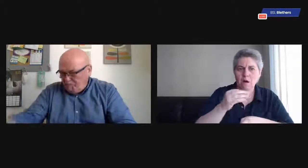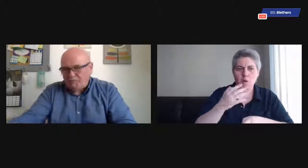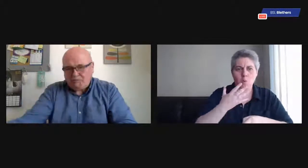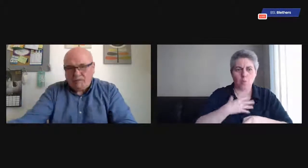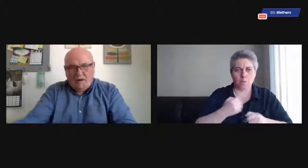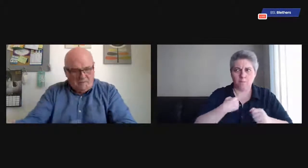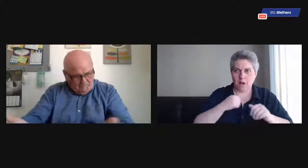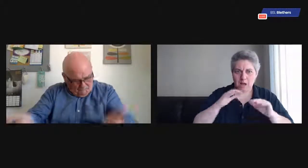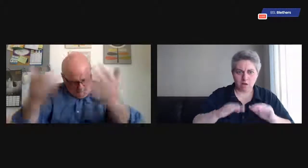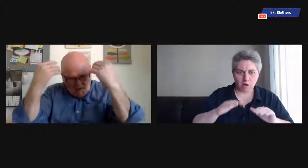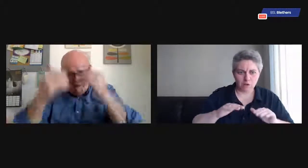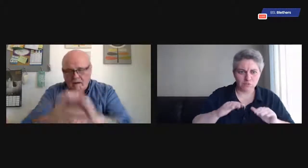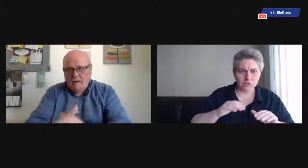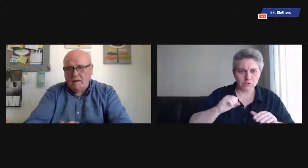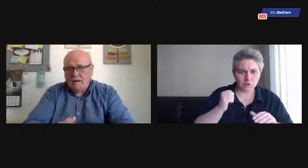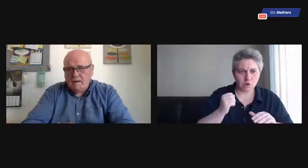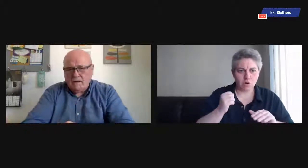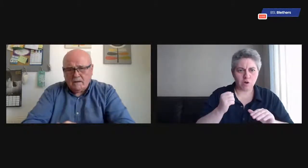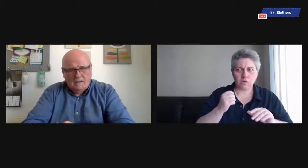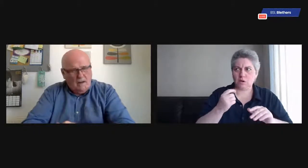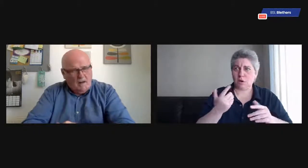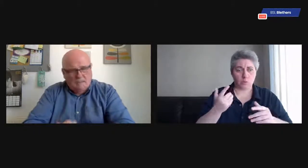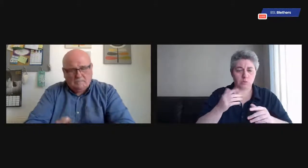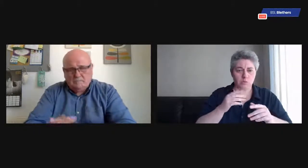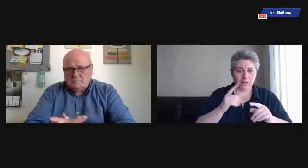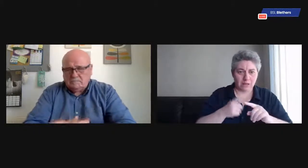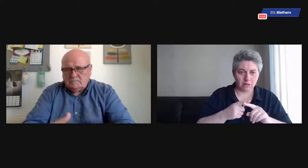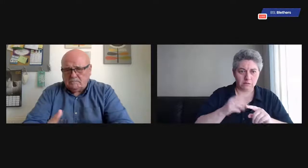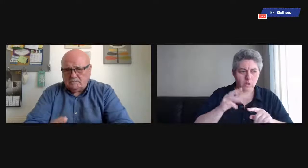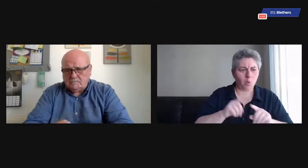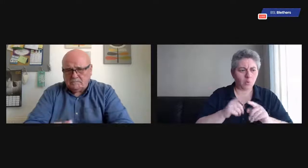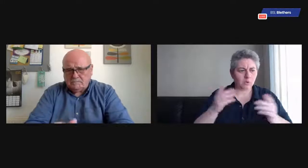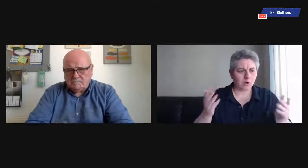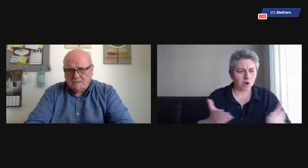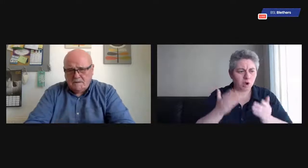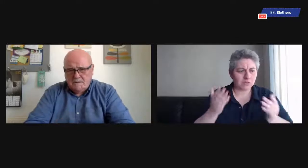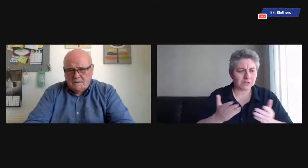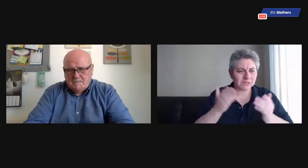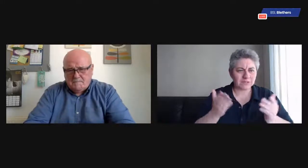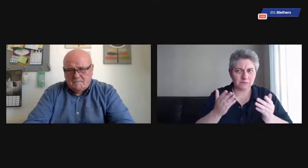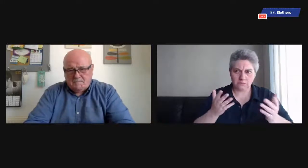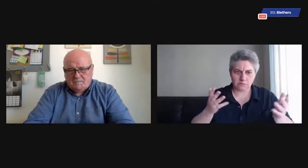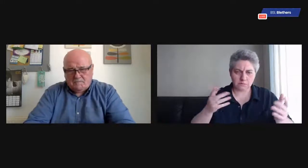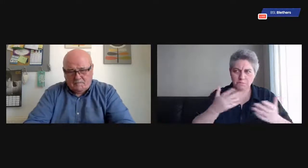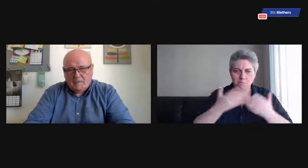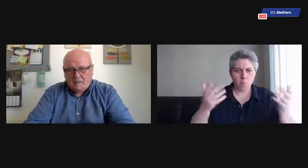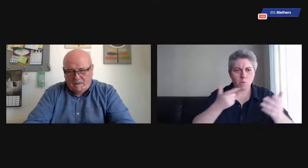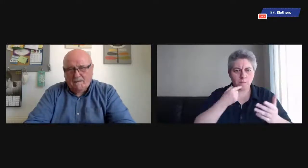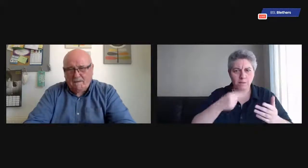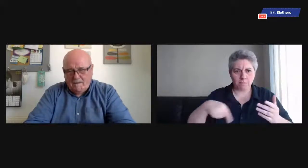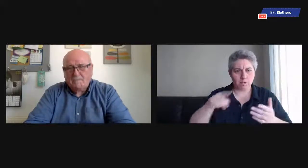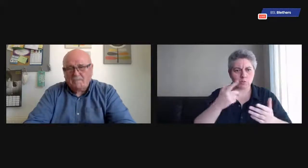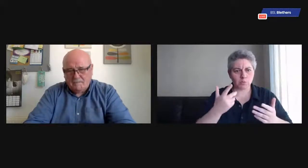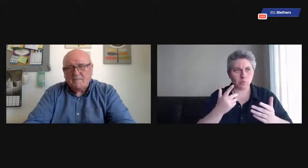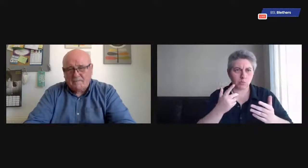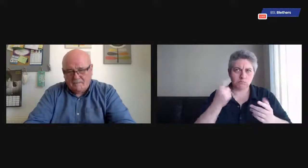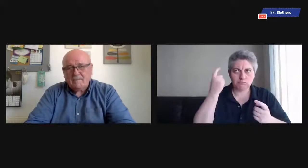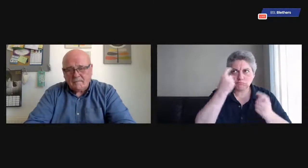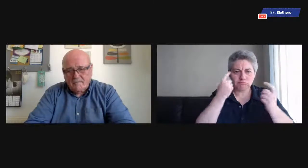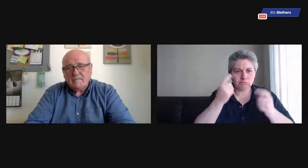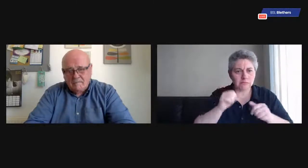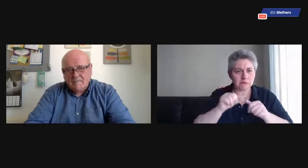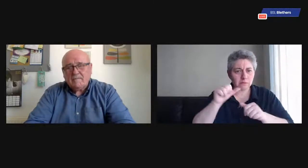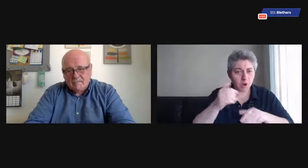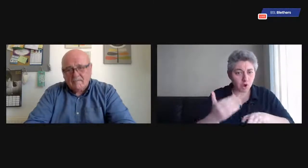that chatter. You know, we're now can ask the questions that maybe we didn't know before. You know, we've now it's happening in